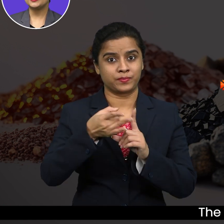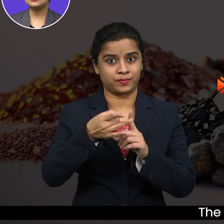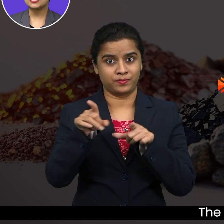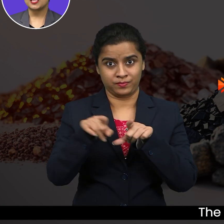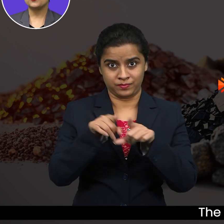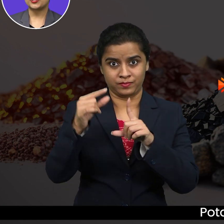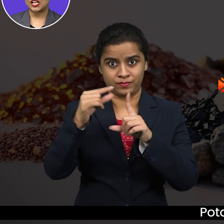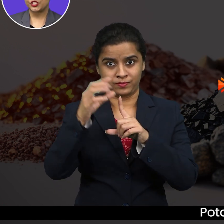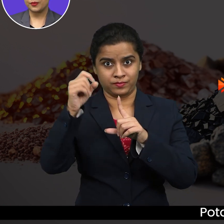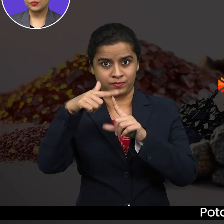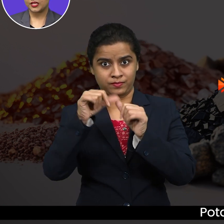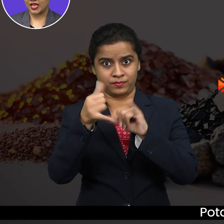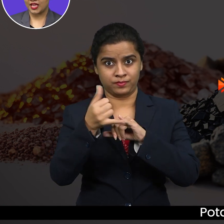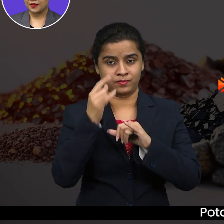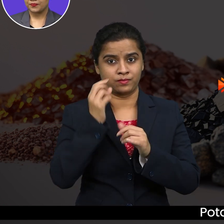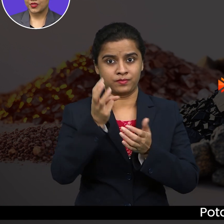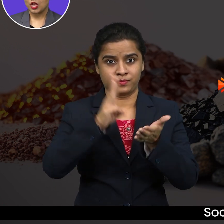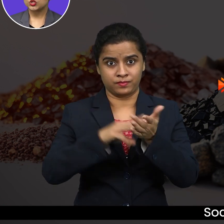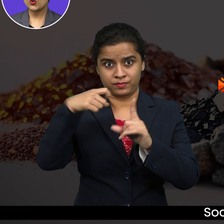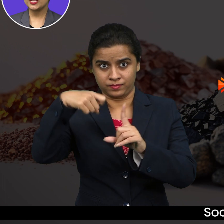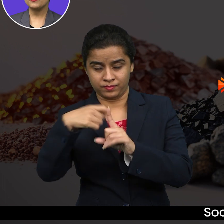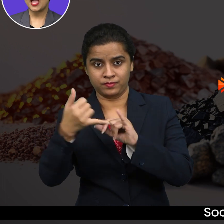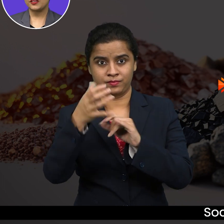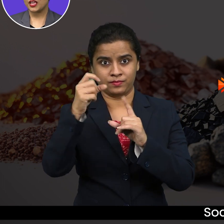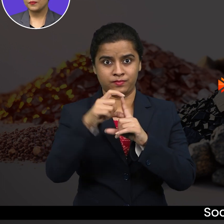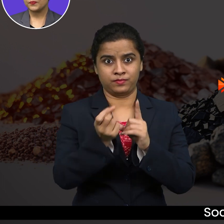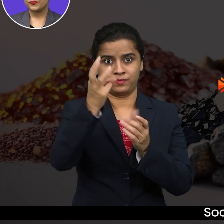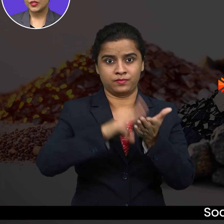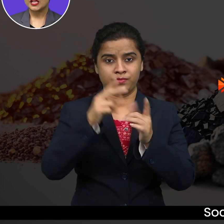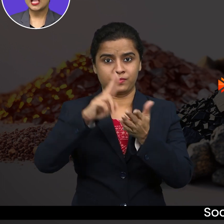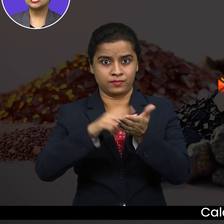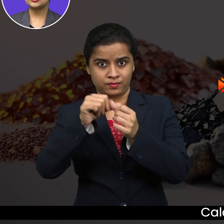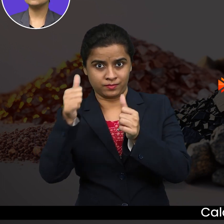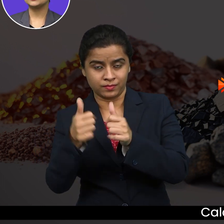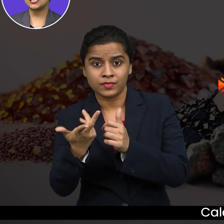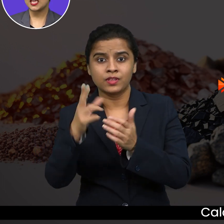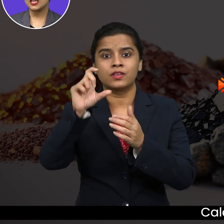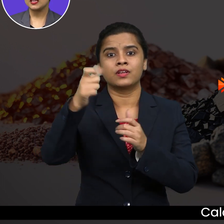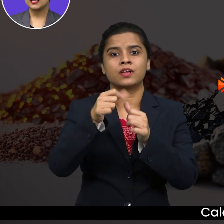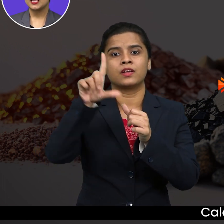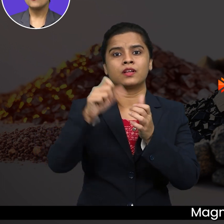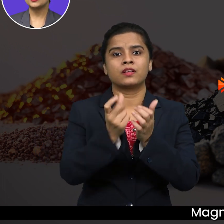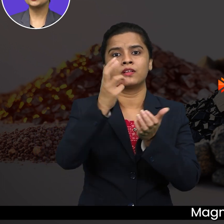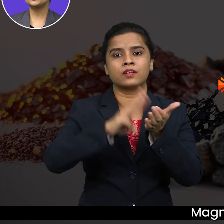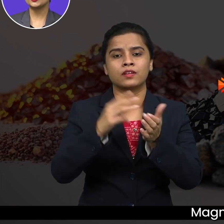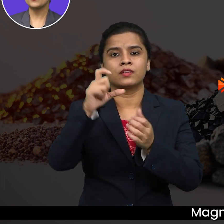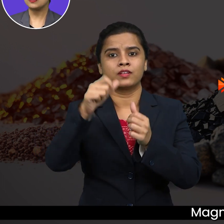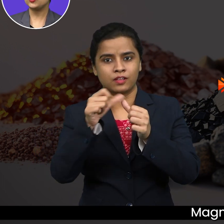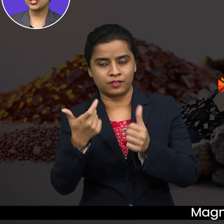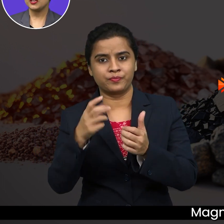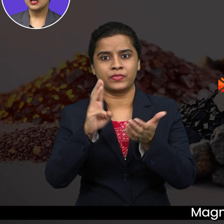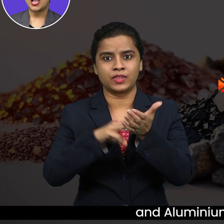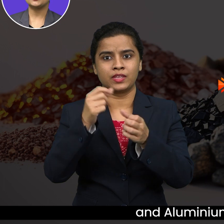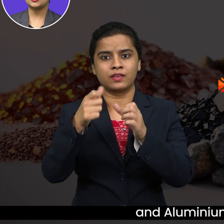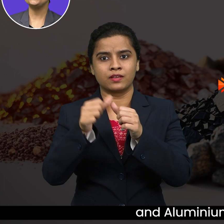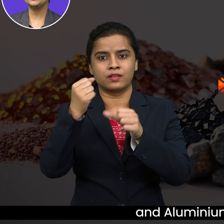The metals like potassium K, sodium Na, calcium Ca, magnesium